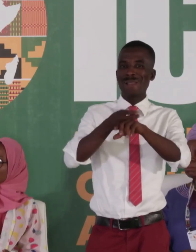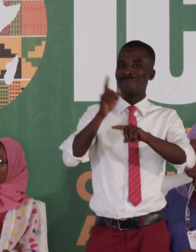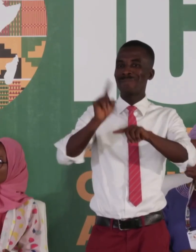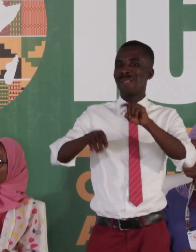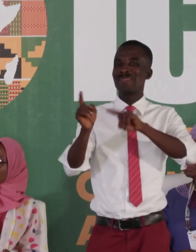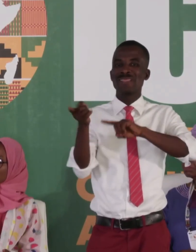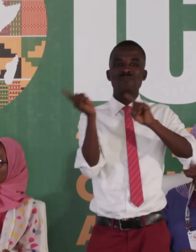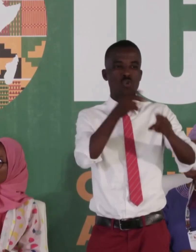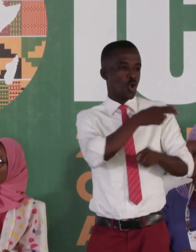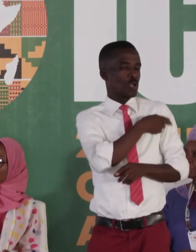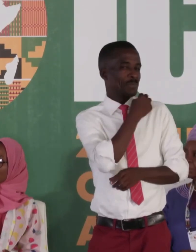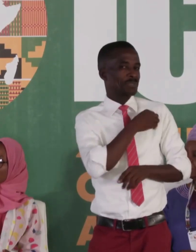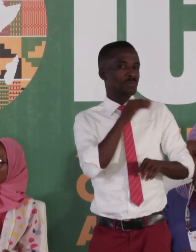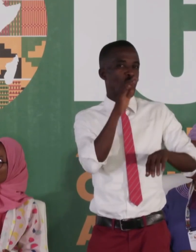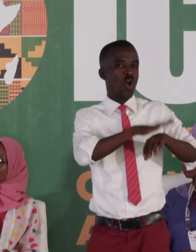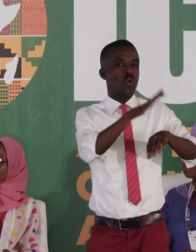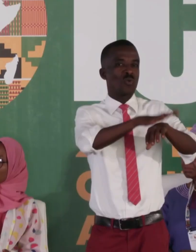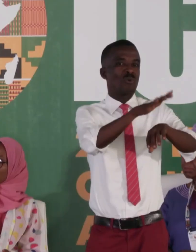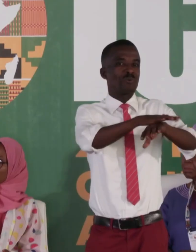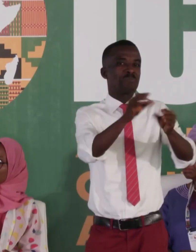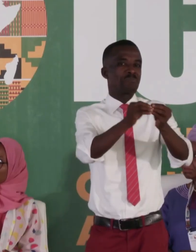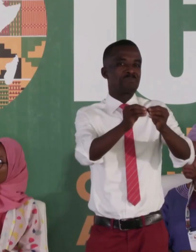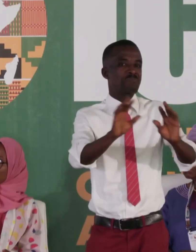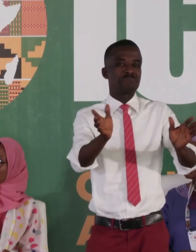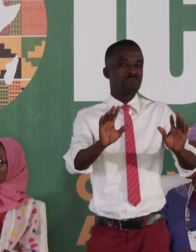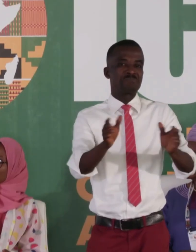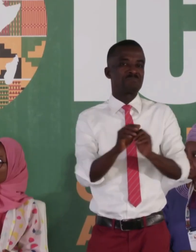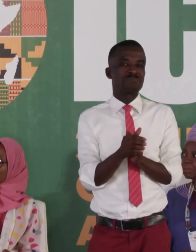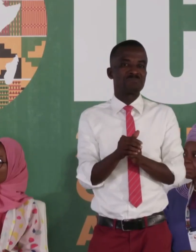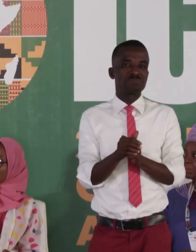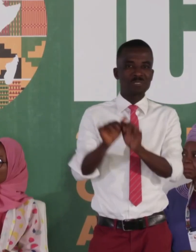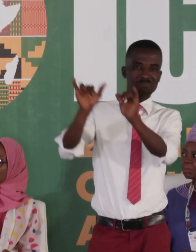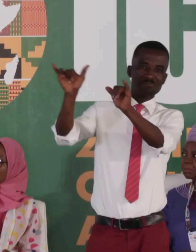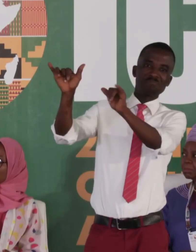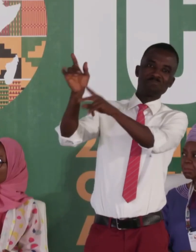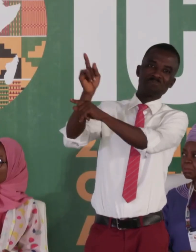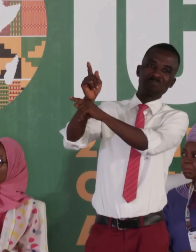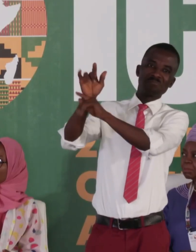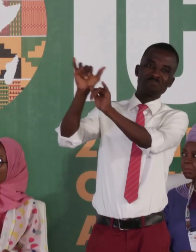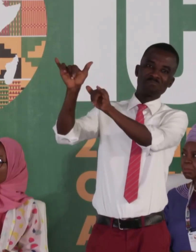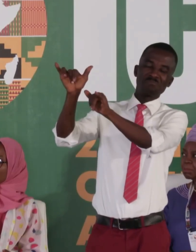ART sites to adhere or to take treatment.